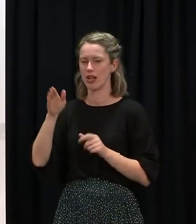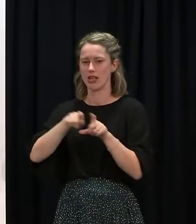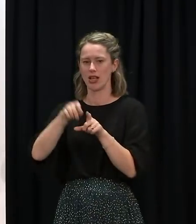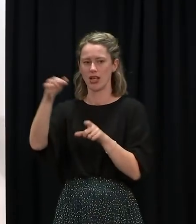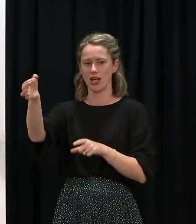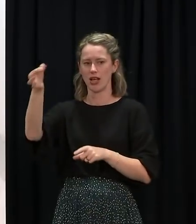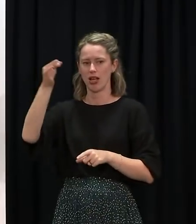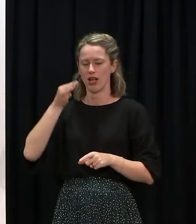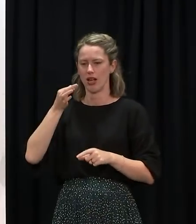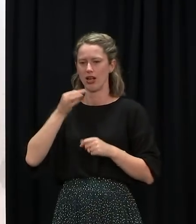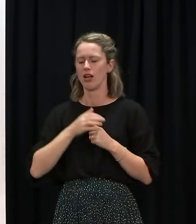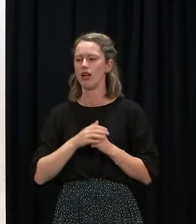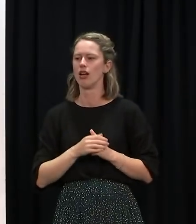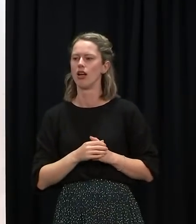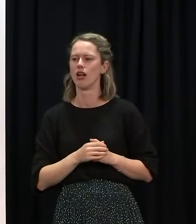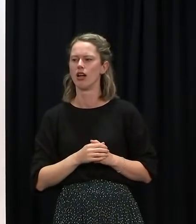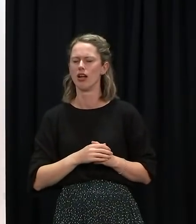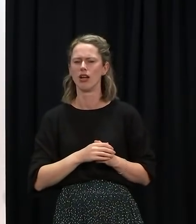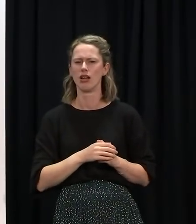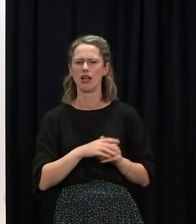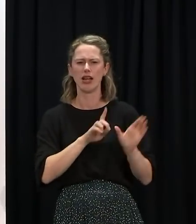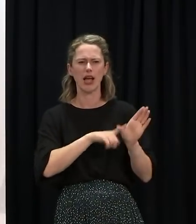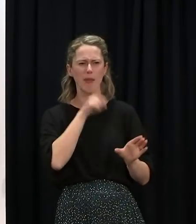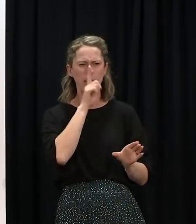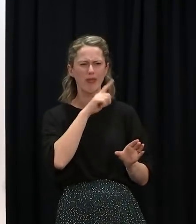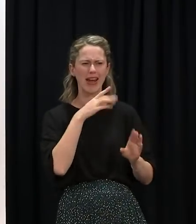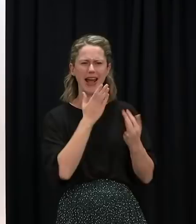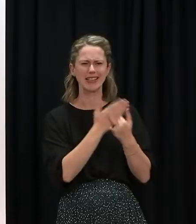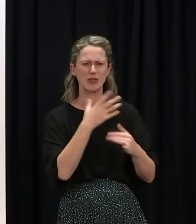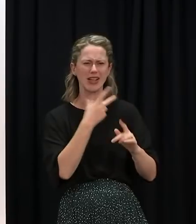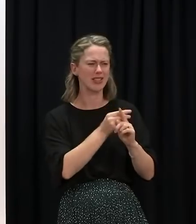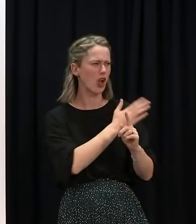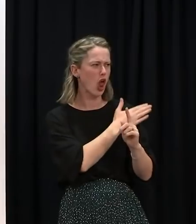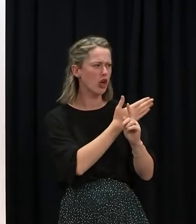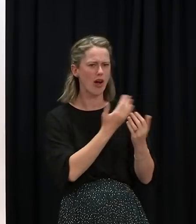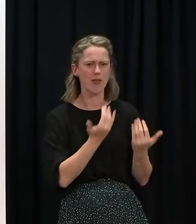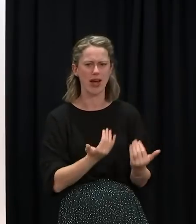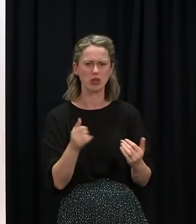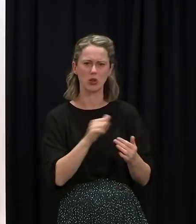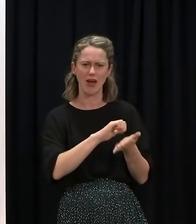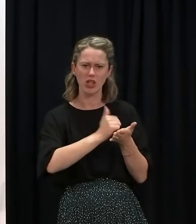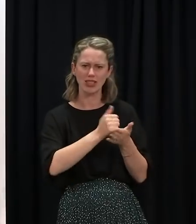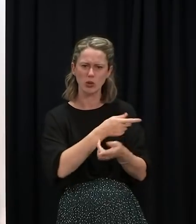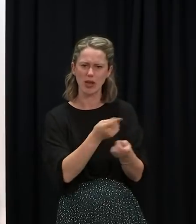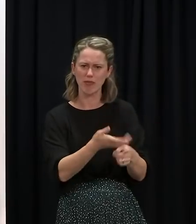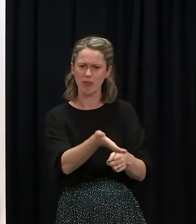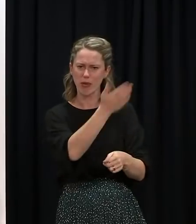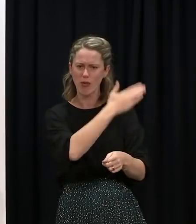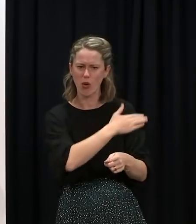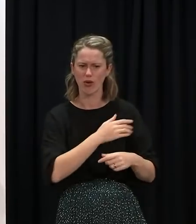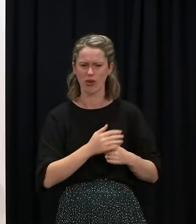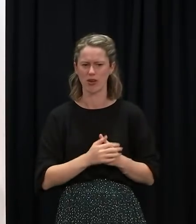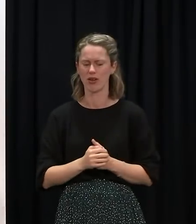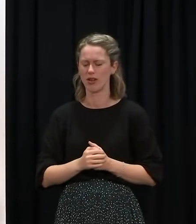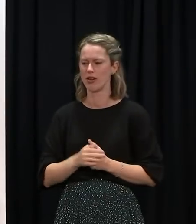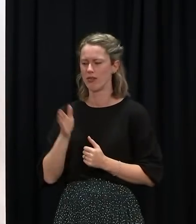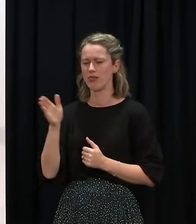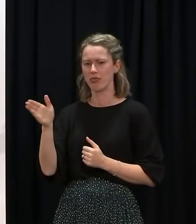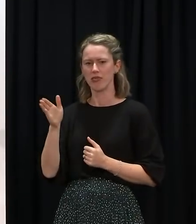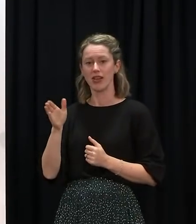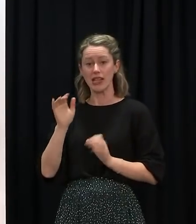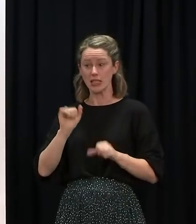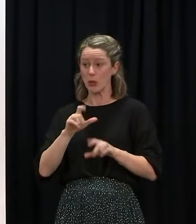people have access to it, I mean, younger people have had access for quite some time now. Oh, and they have been subject of a